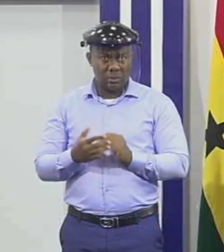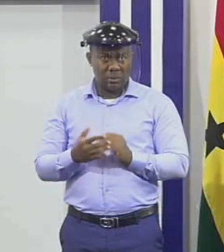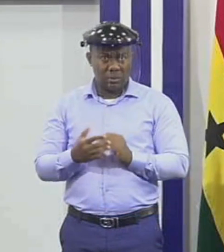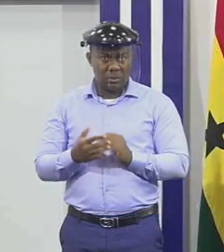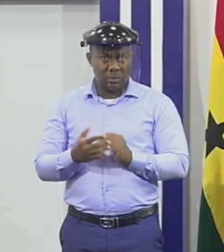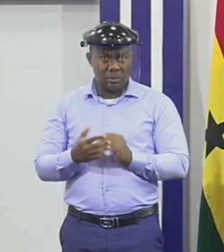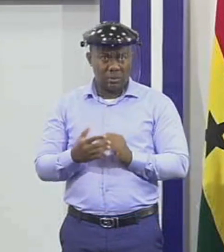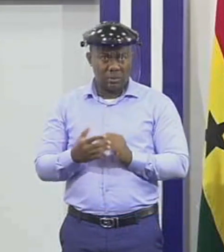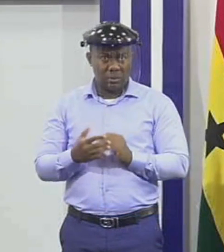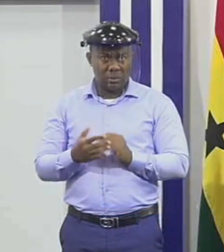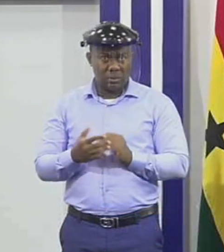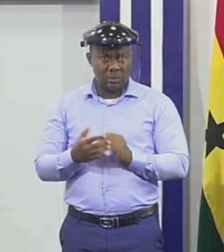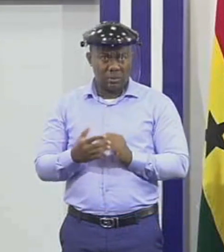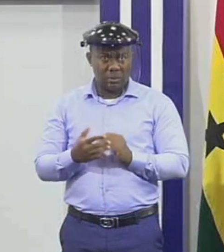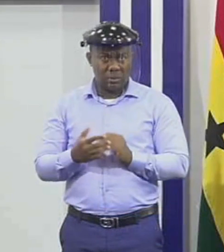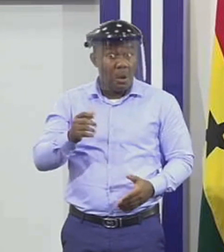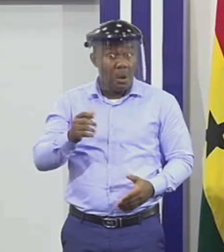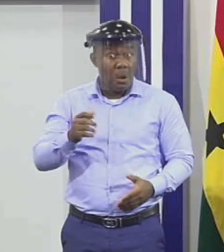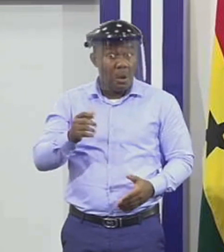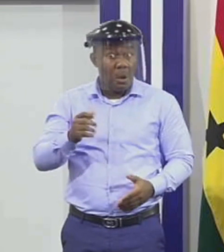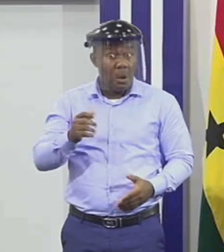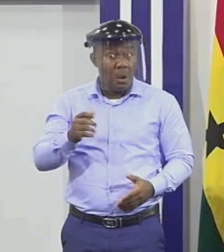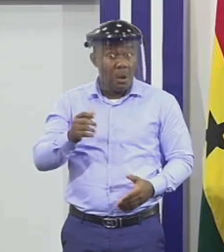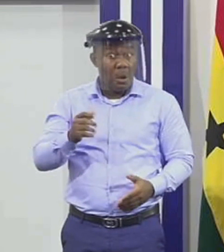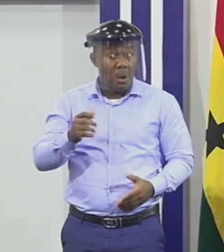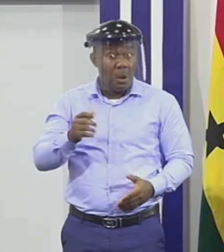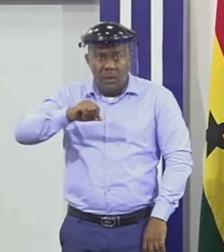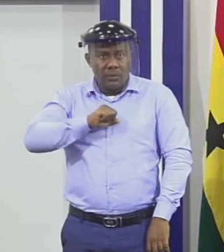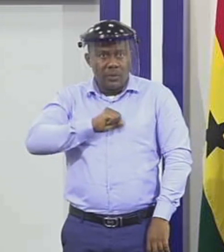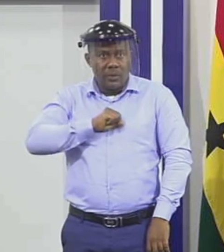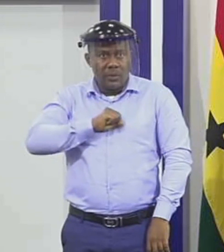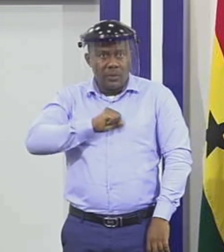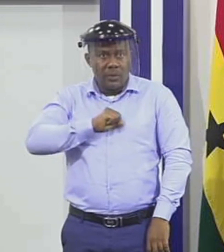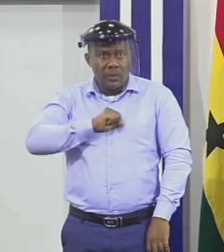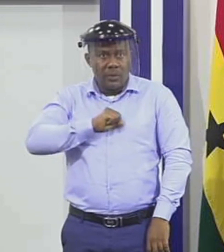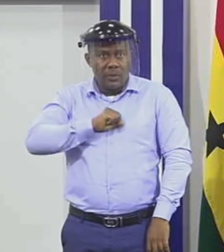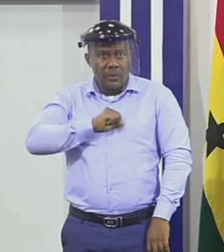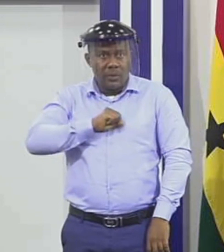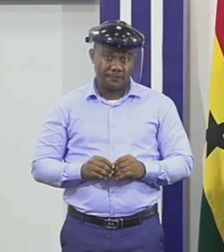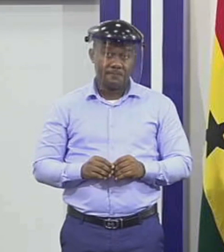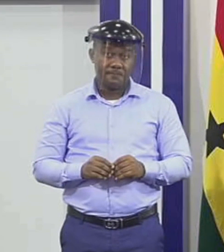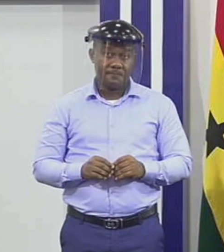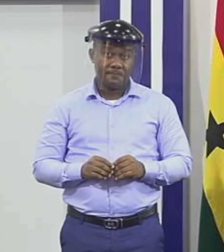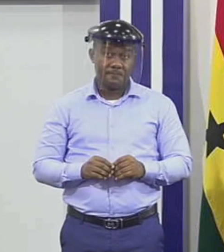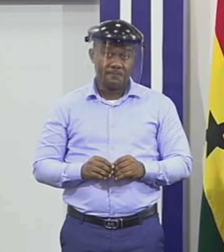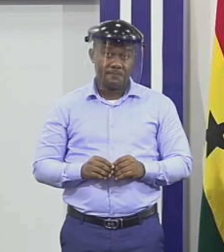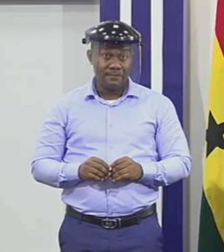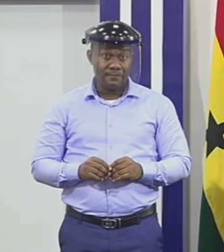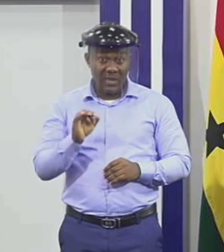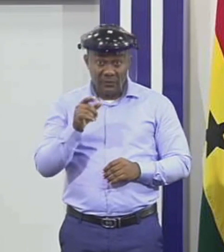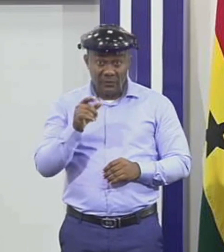and a good proportion may also no show any symptoms at all. If you develop the